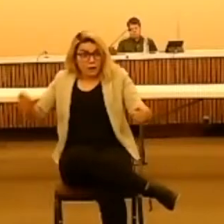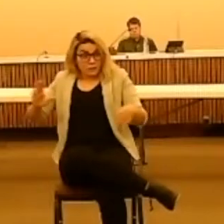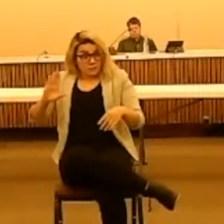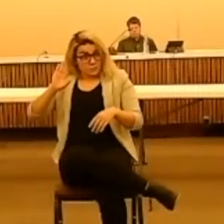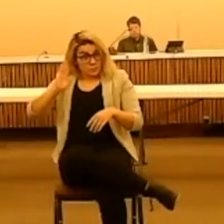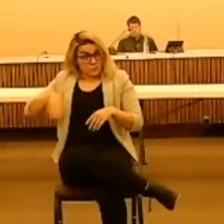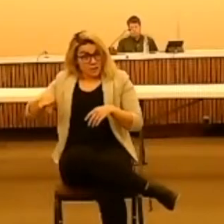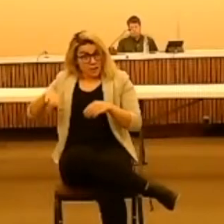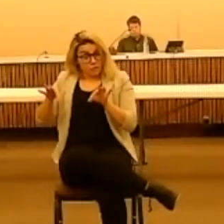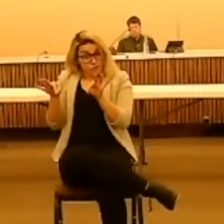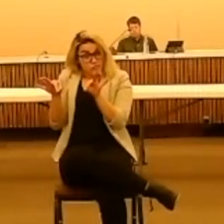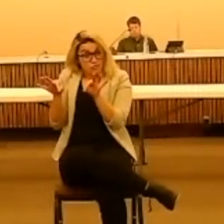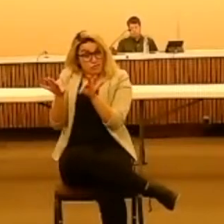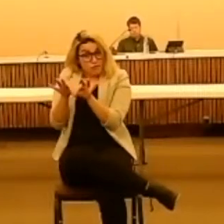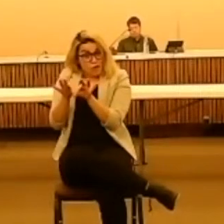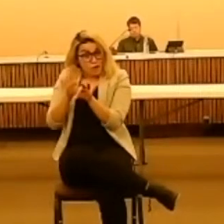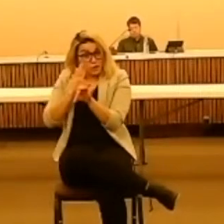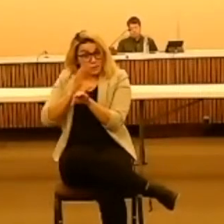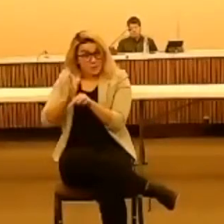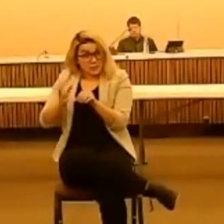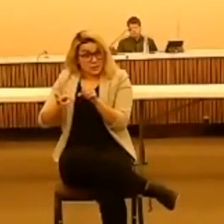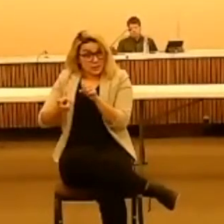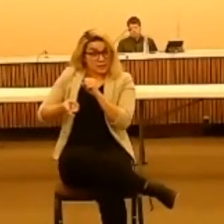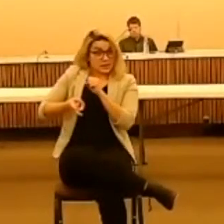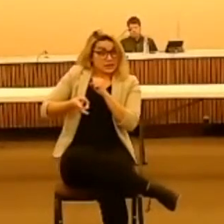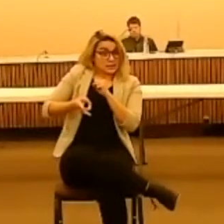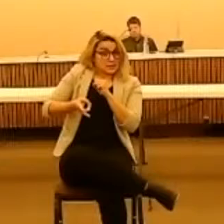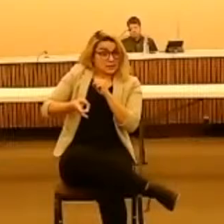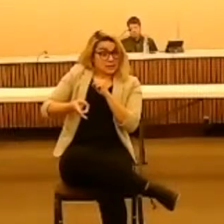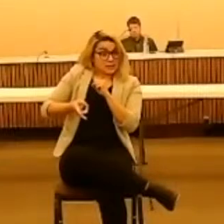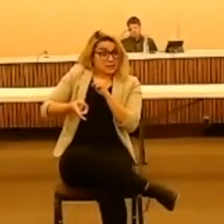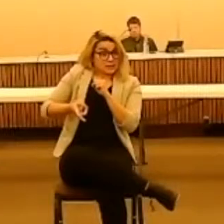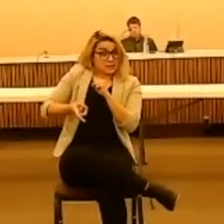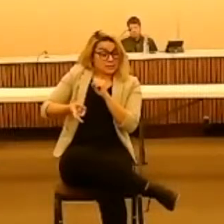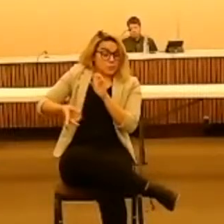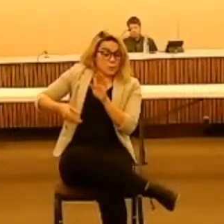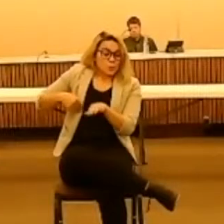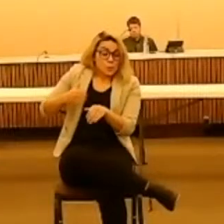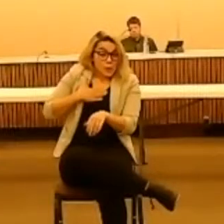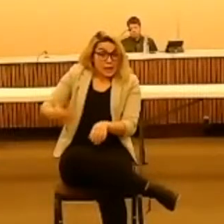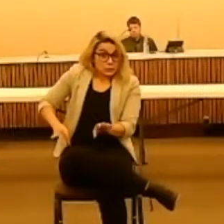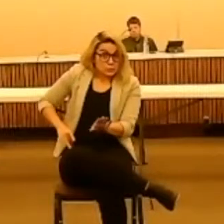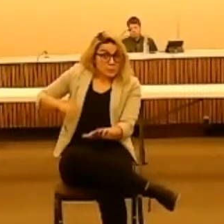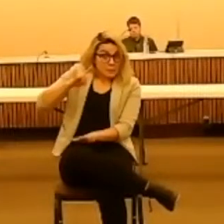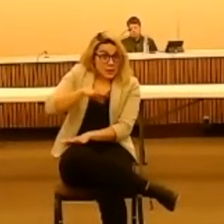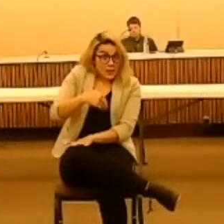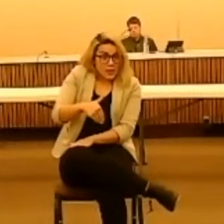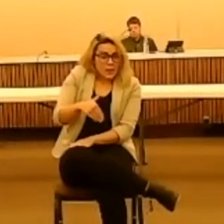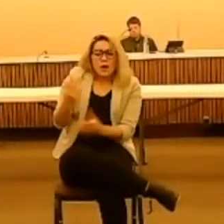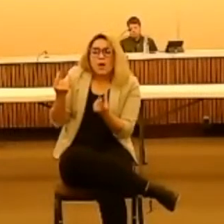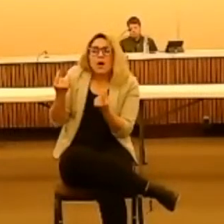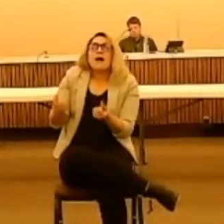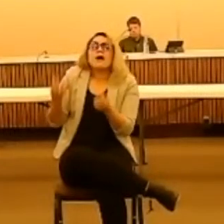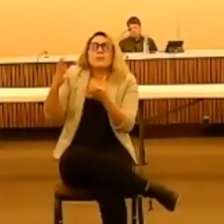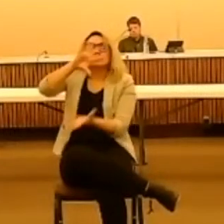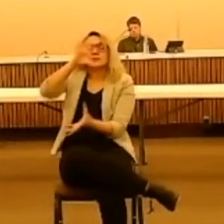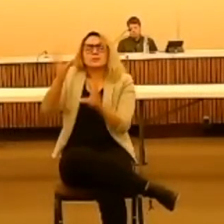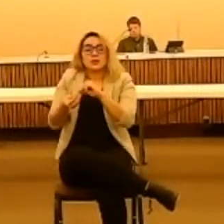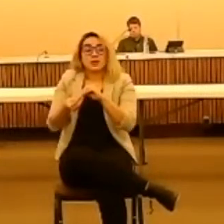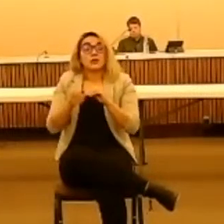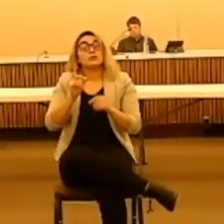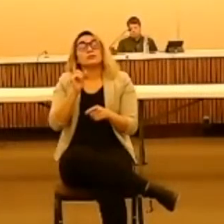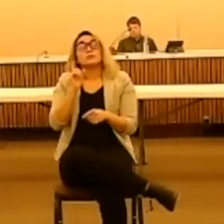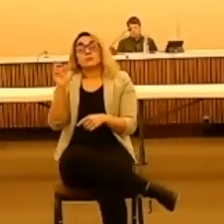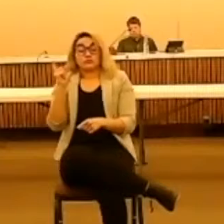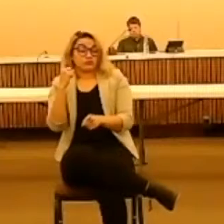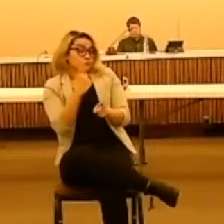Yeah, actually happen to have it right here. But each one of those improvements, the shoulder improvement, we're talking about being